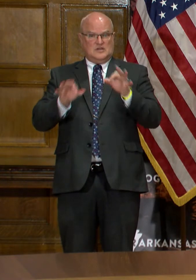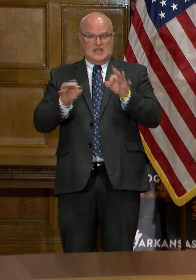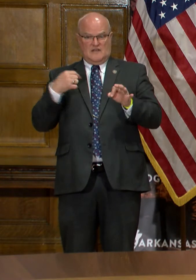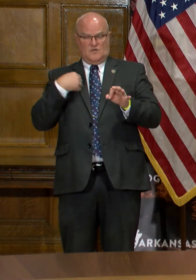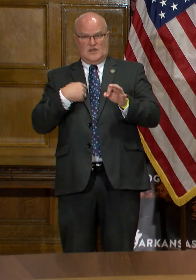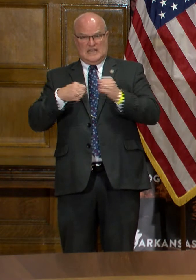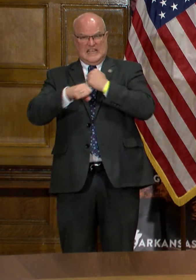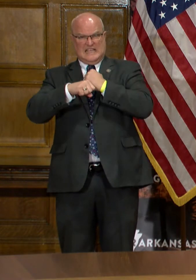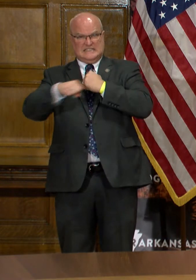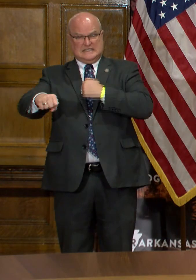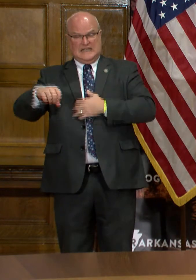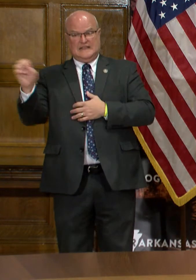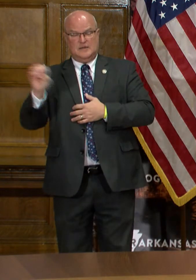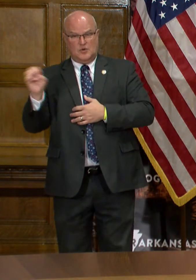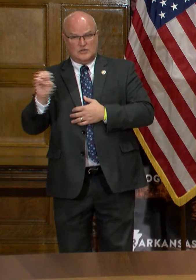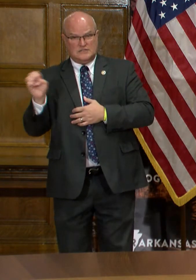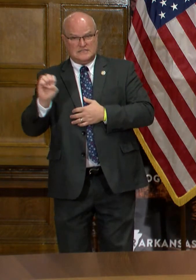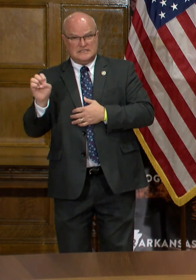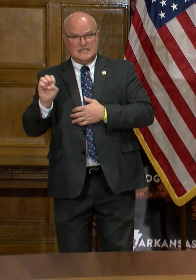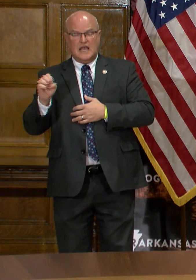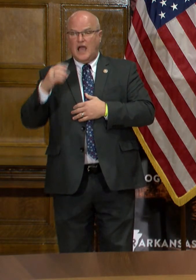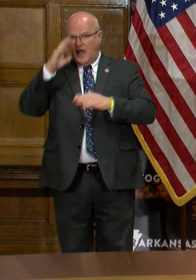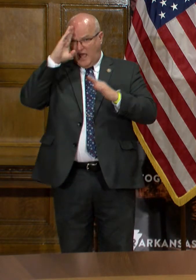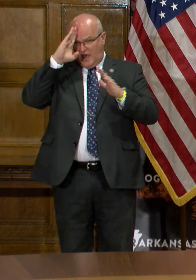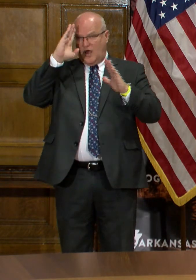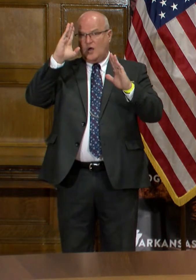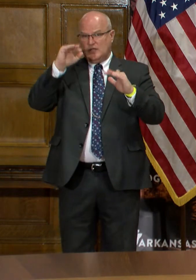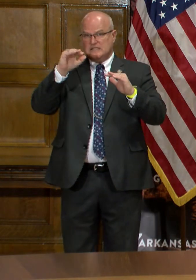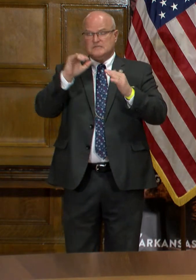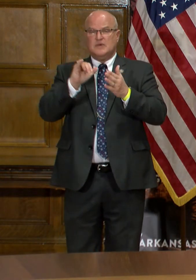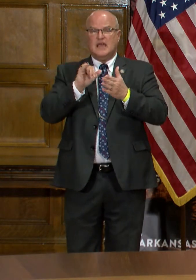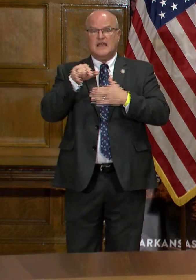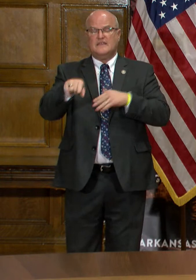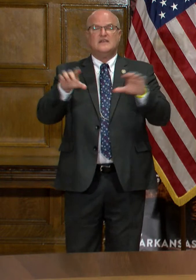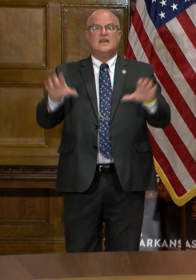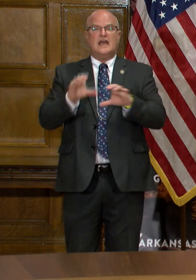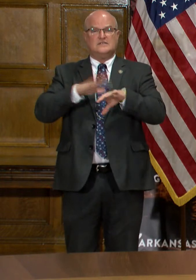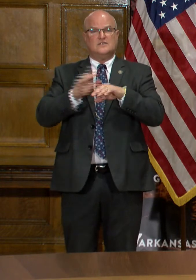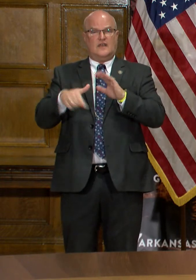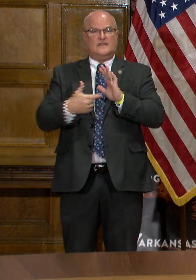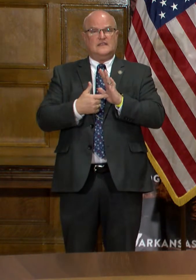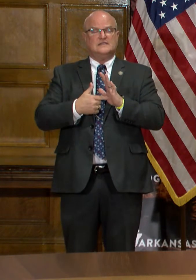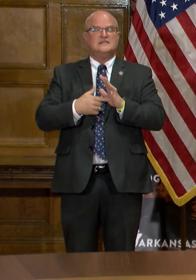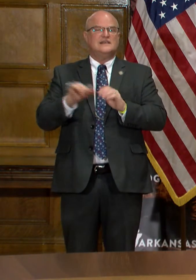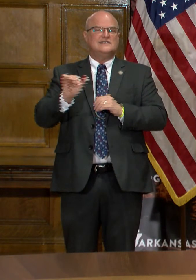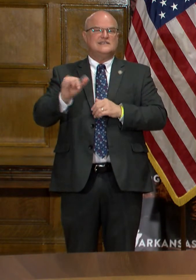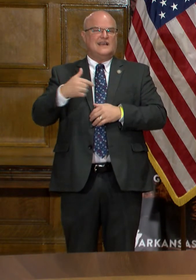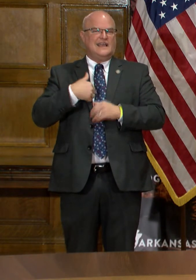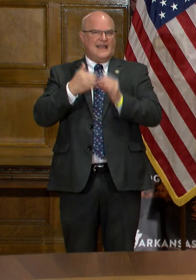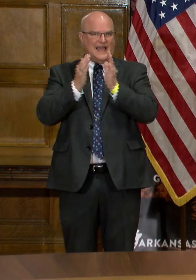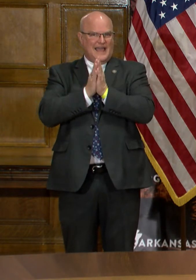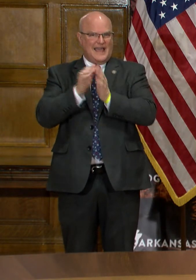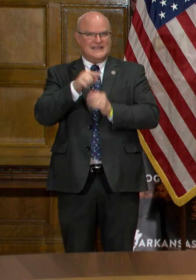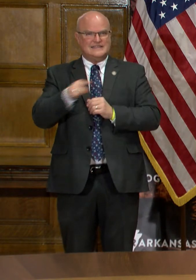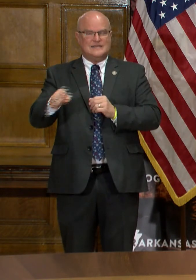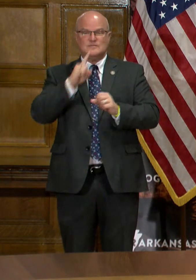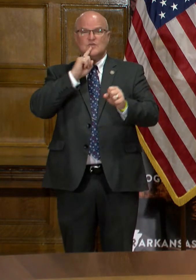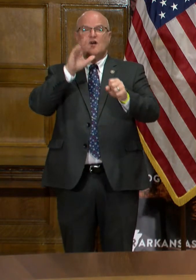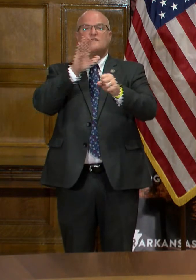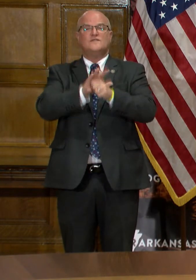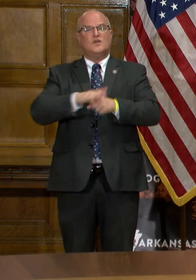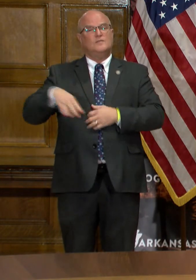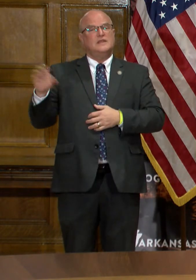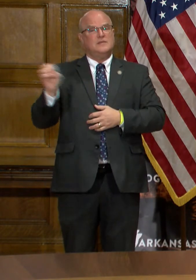should extend the emergency. I would expect their action on this, just as I asked them to affirm